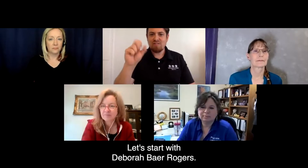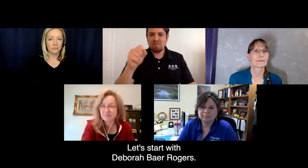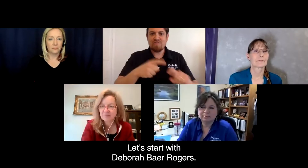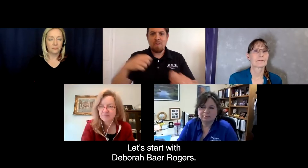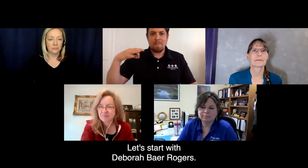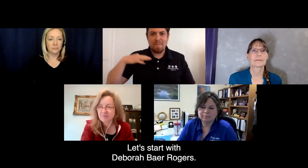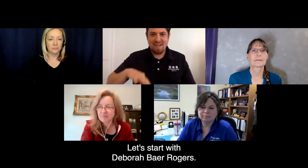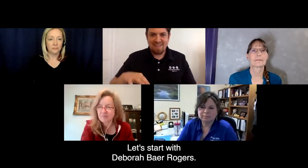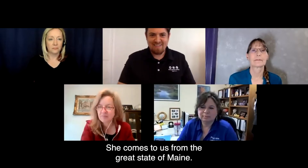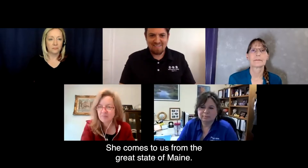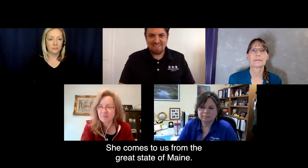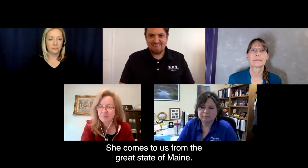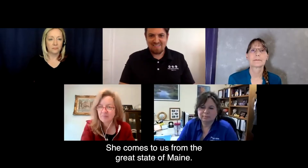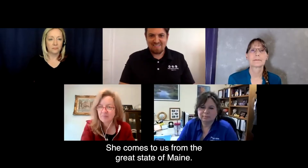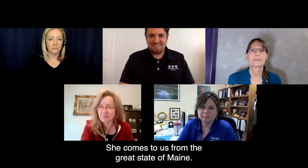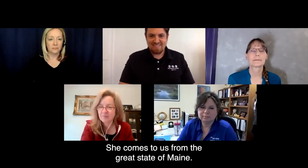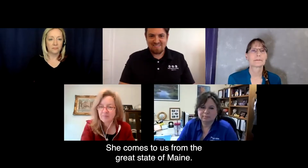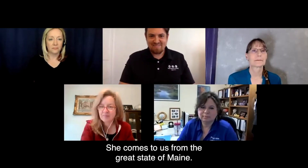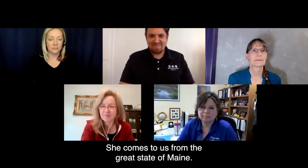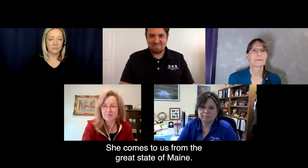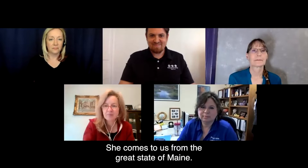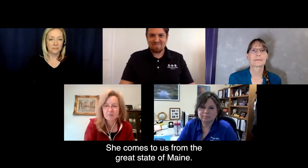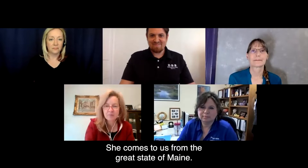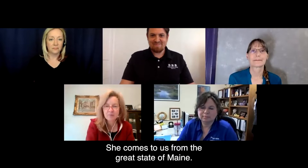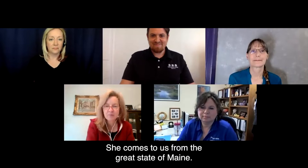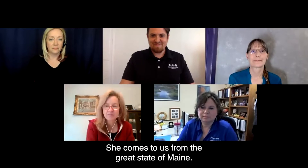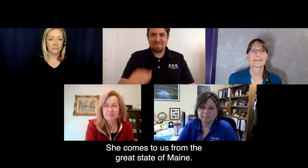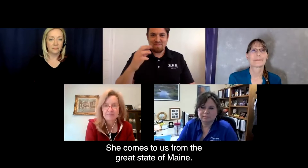Rogers. She comes to us from the great state of Maine.